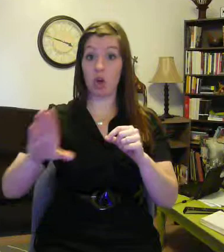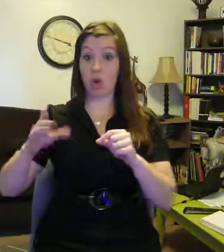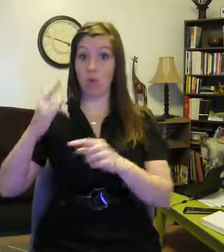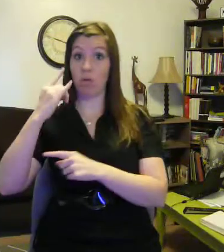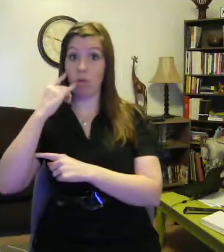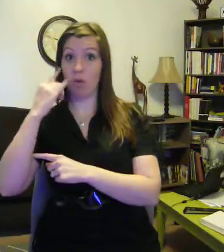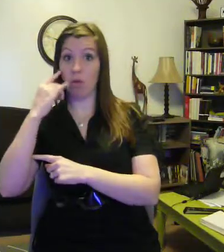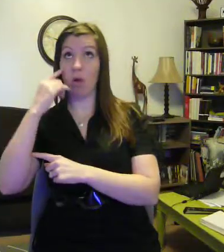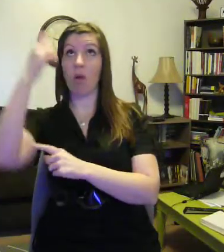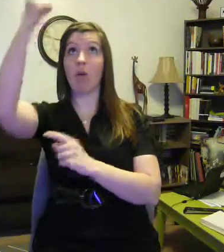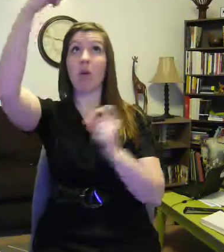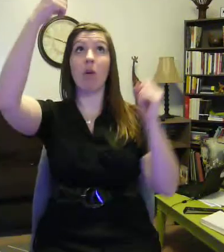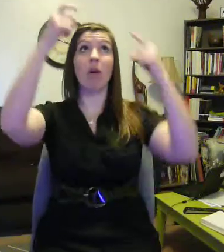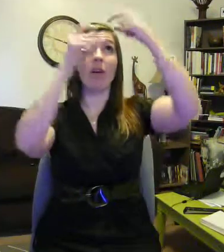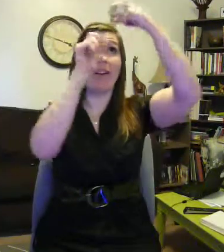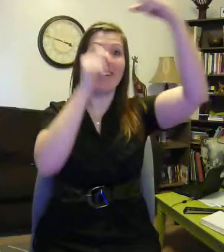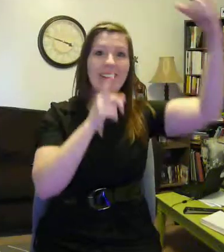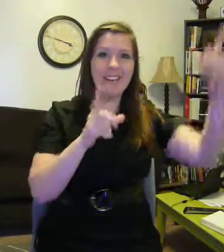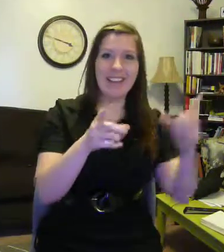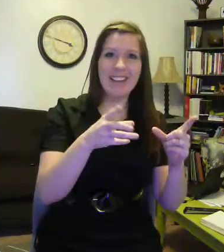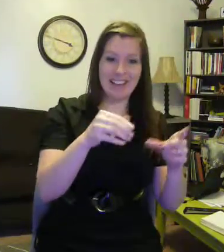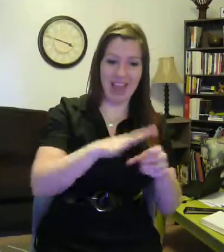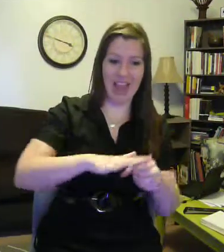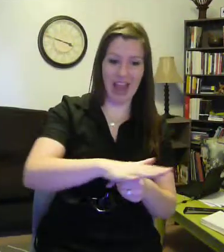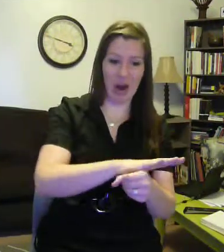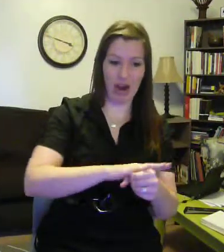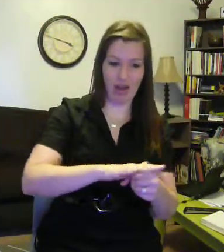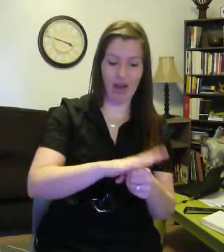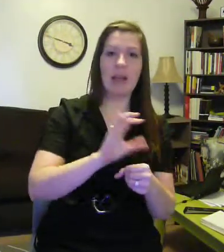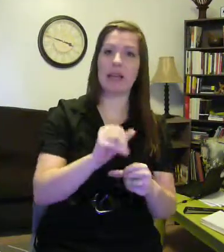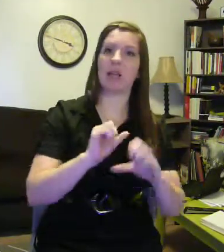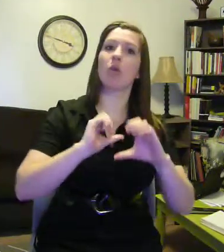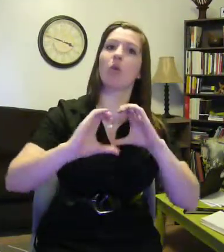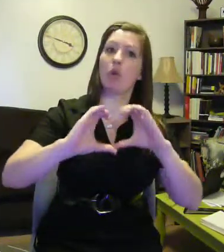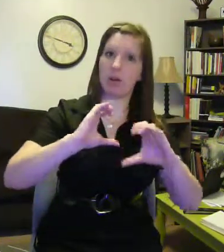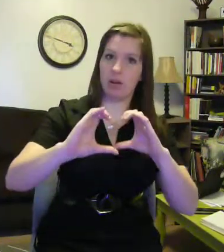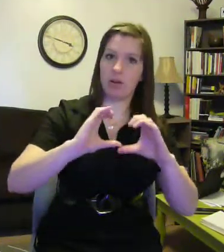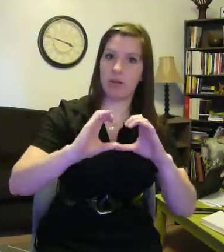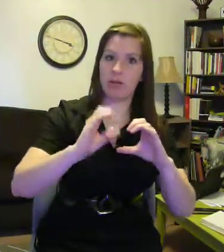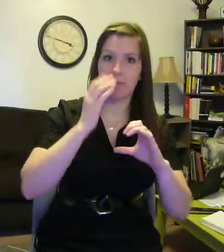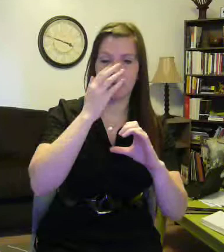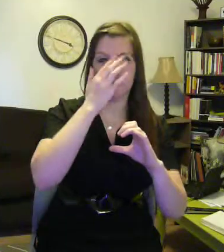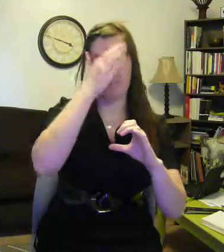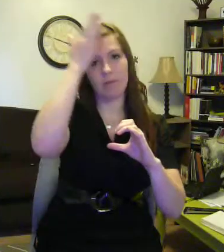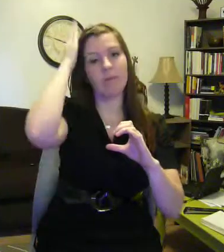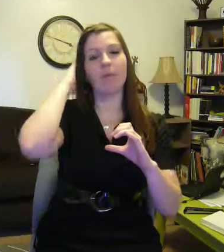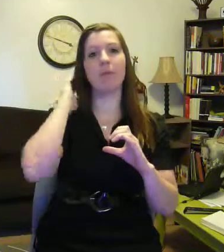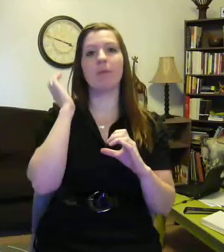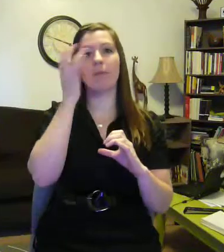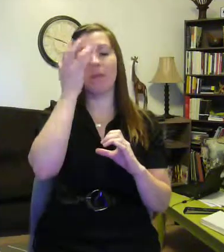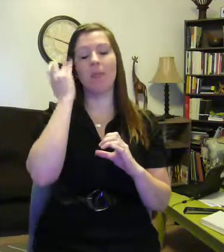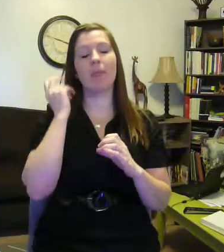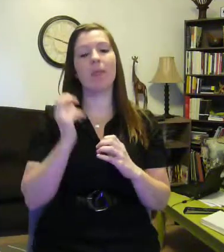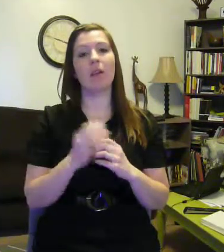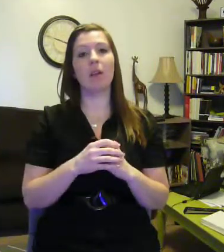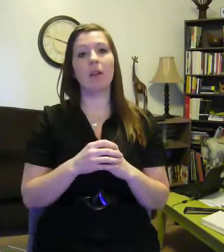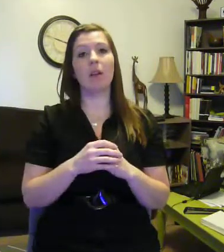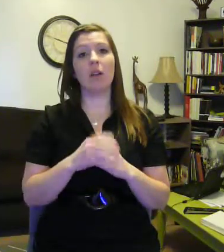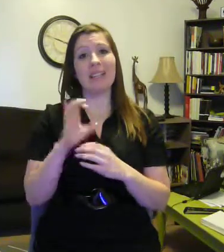communicate just about anywhere within the coverage area. Cellular, unlike the landline telephone companies, is limited in its coverage areas